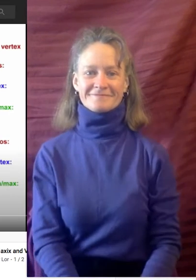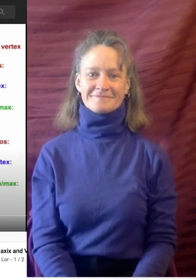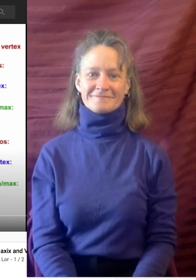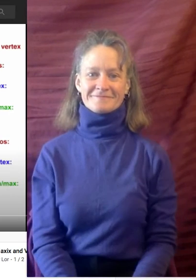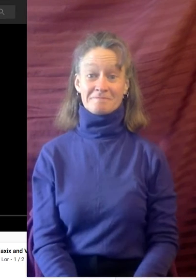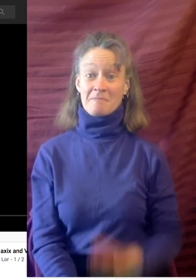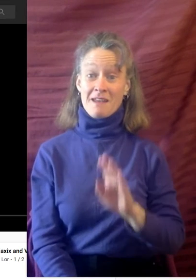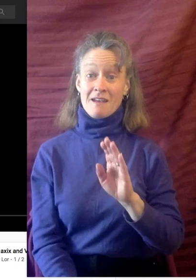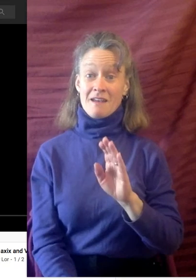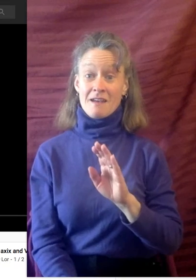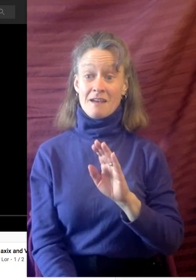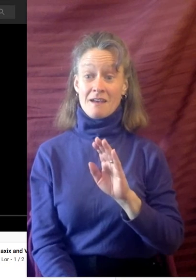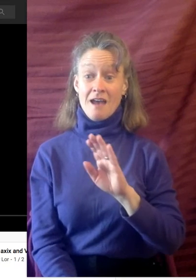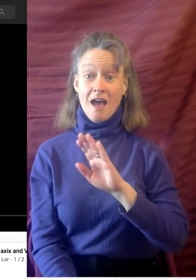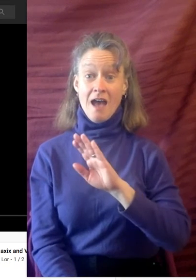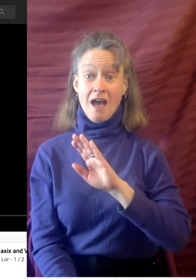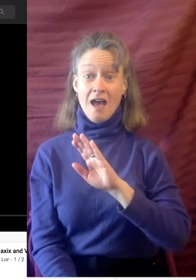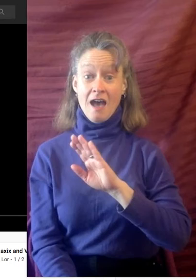Hi everybody.